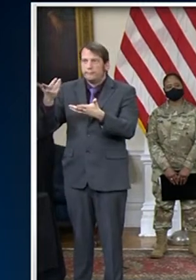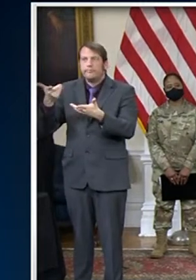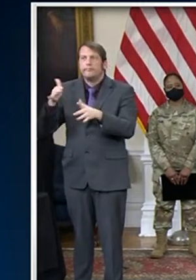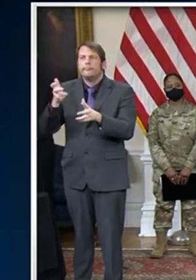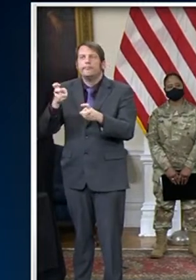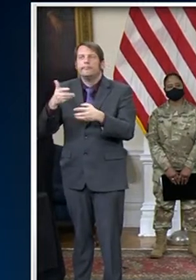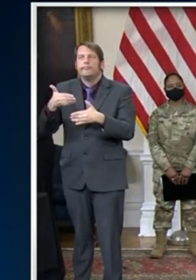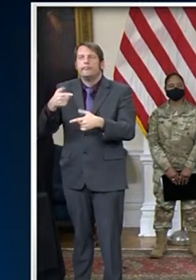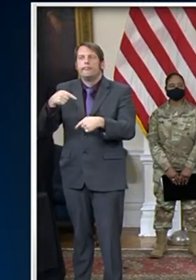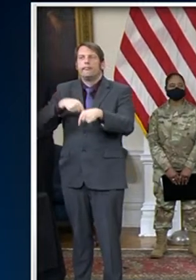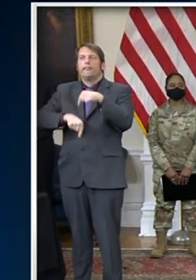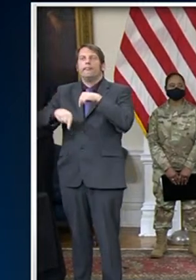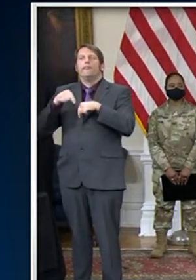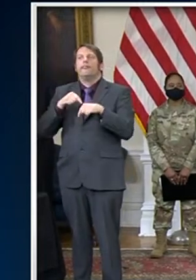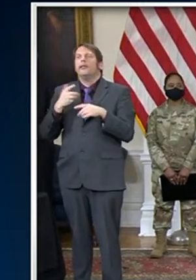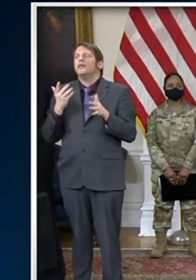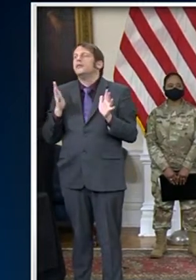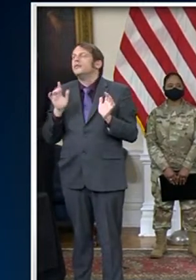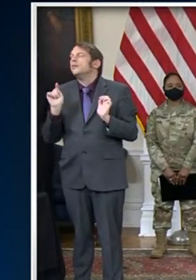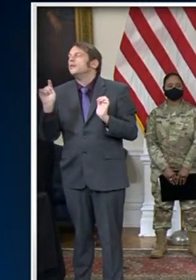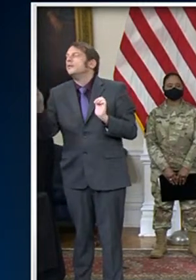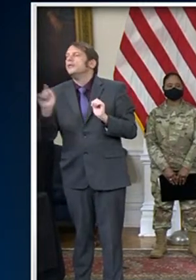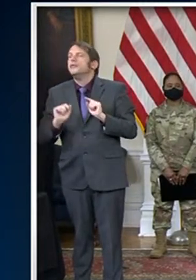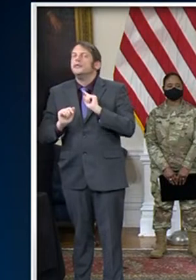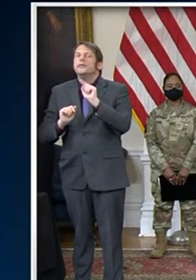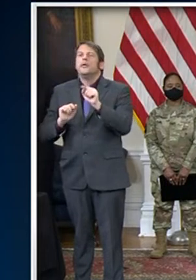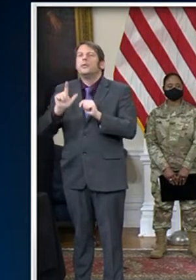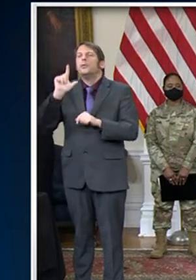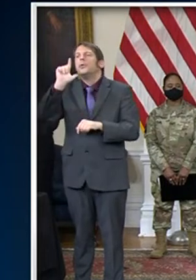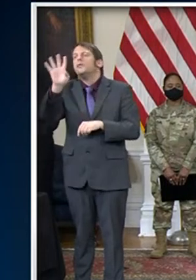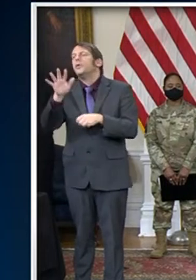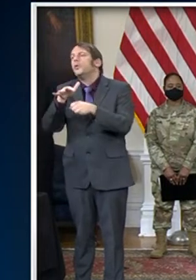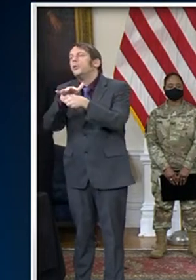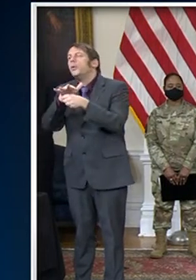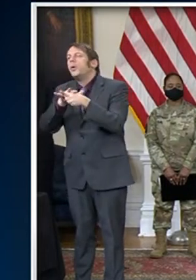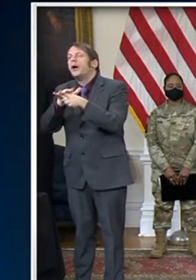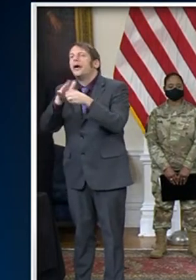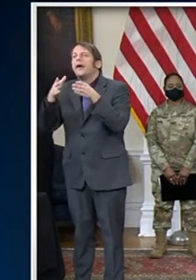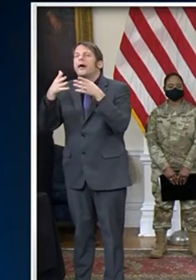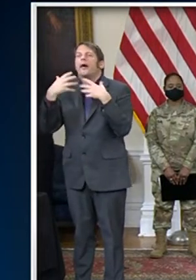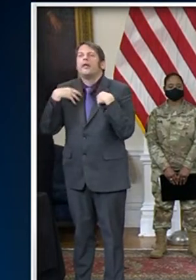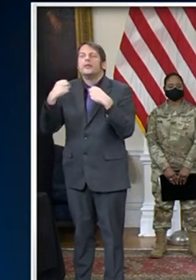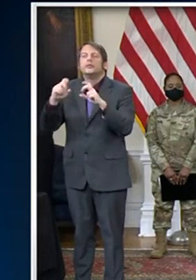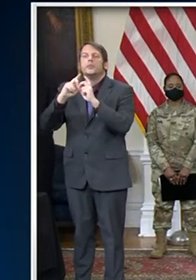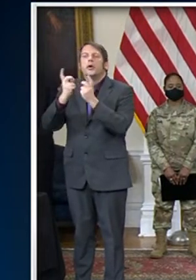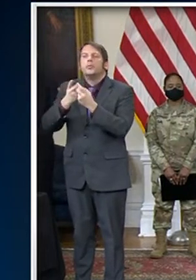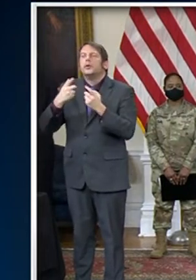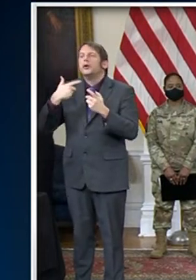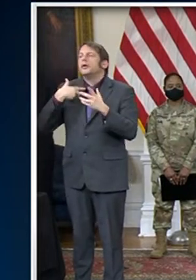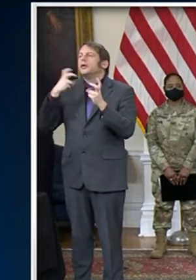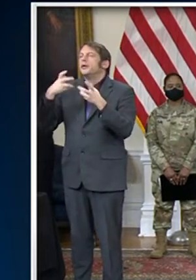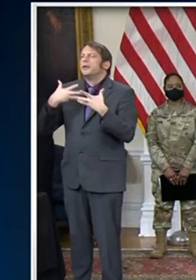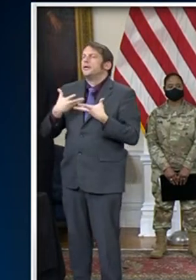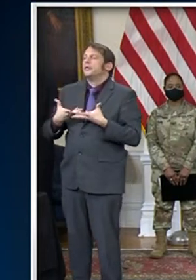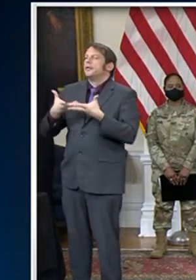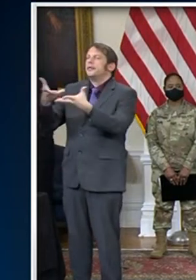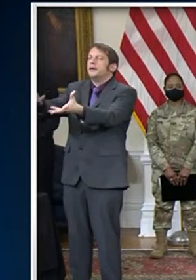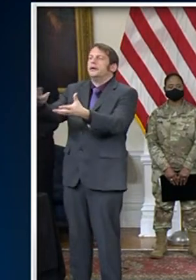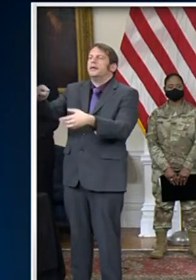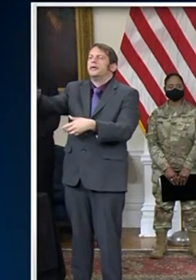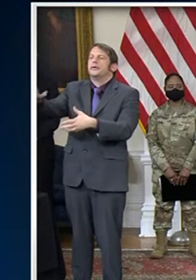the 24 local health departments sort of a monopoly on all the doses. That is